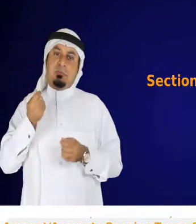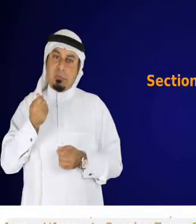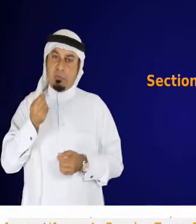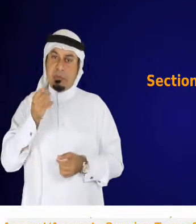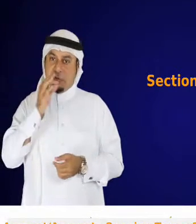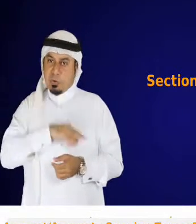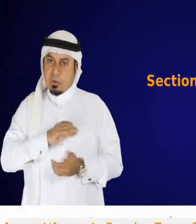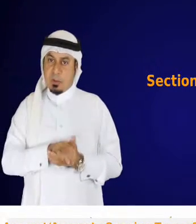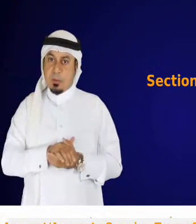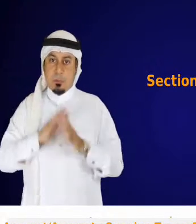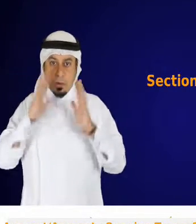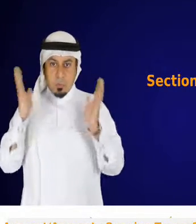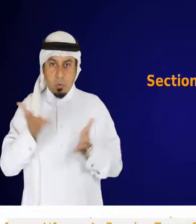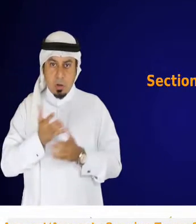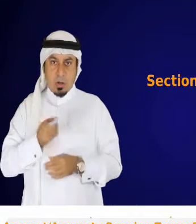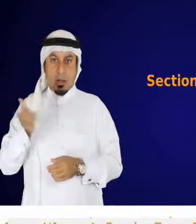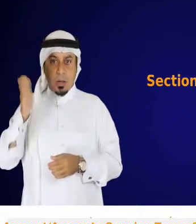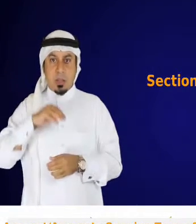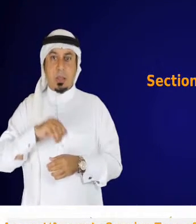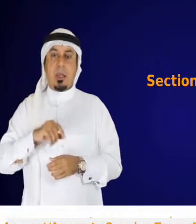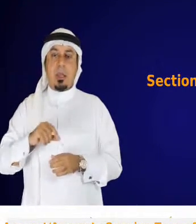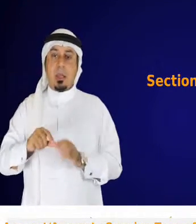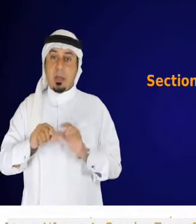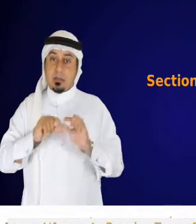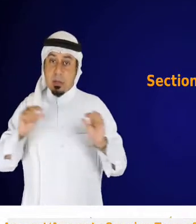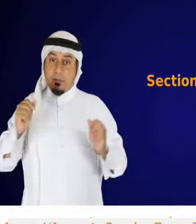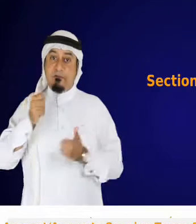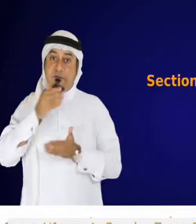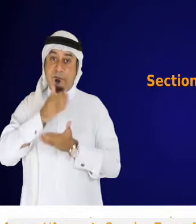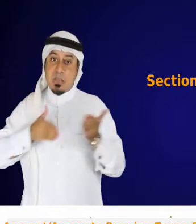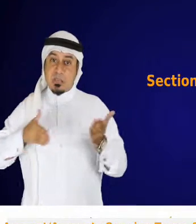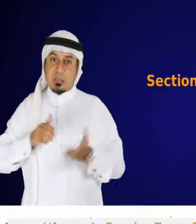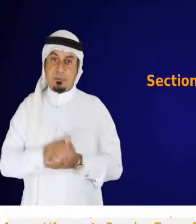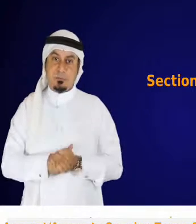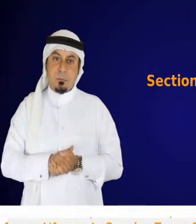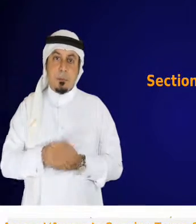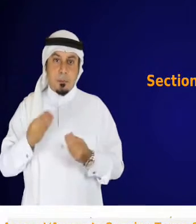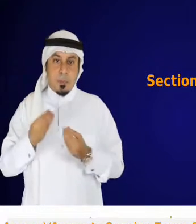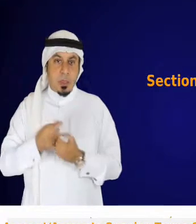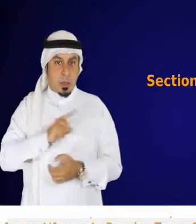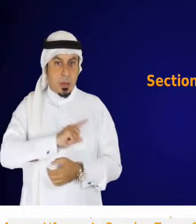equipment failure, or interruption of power supplies, provided that the bank shall in each case